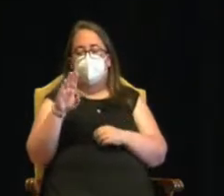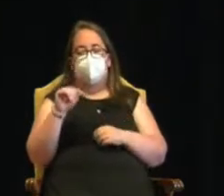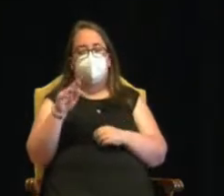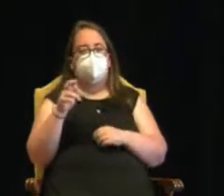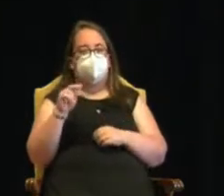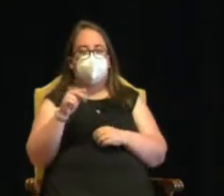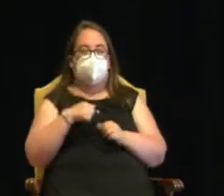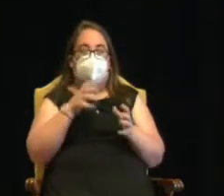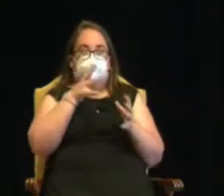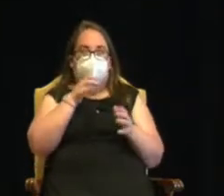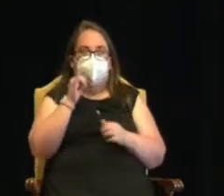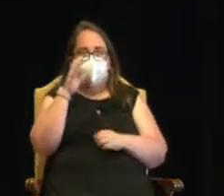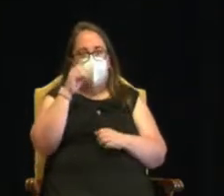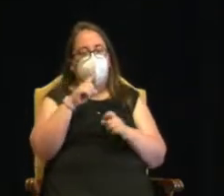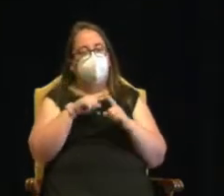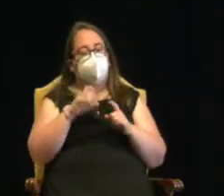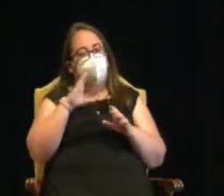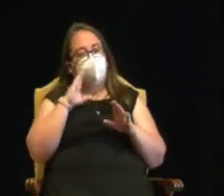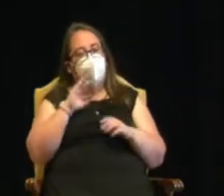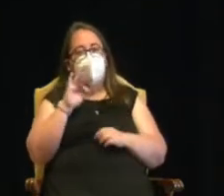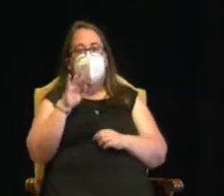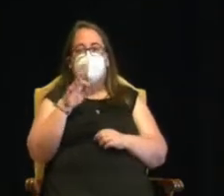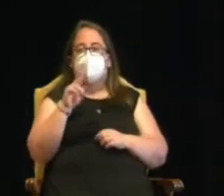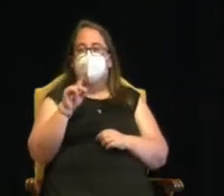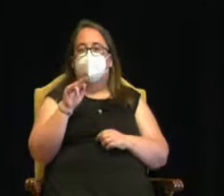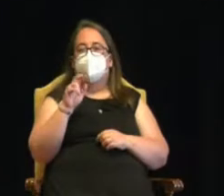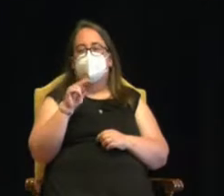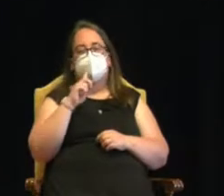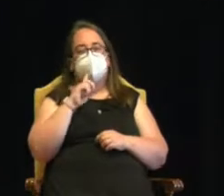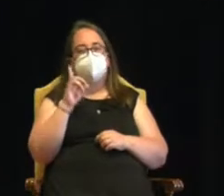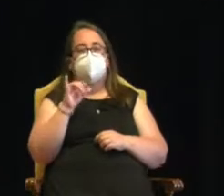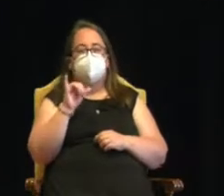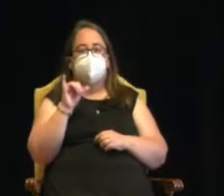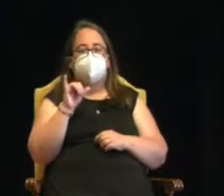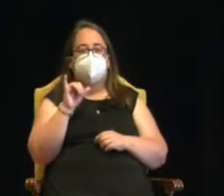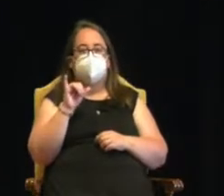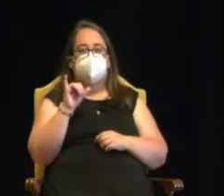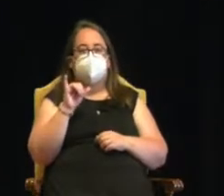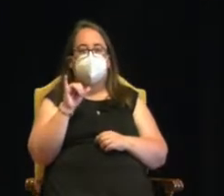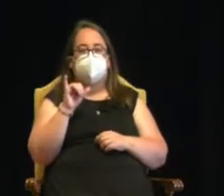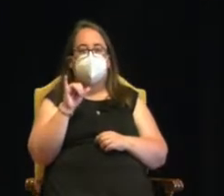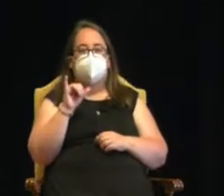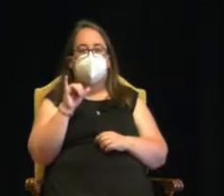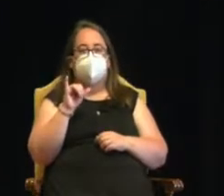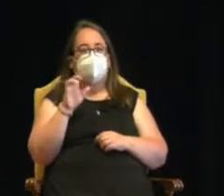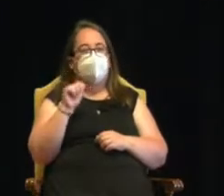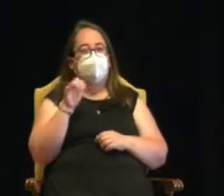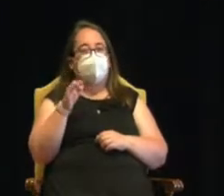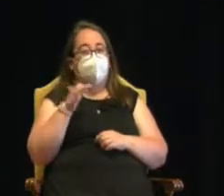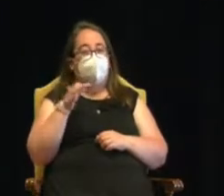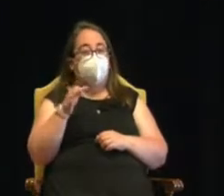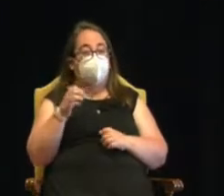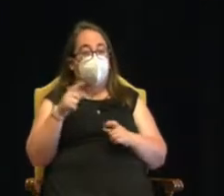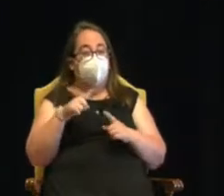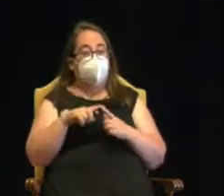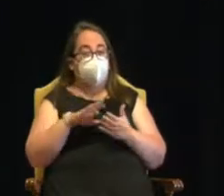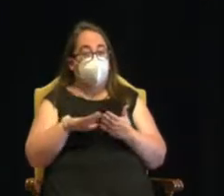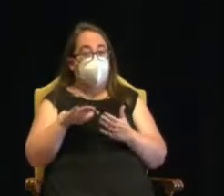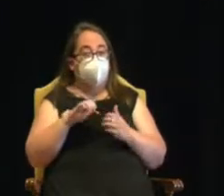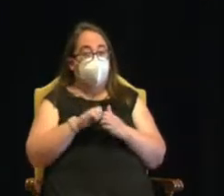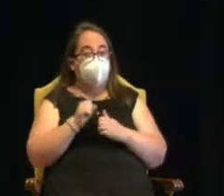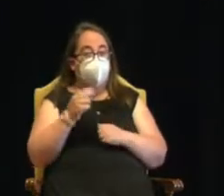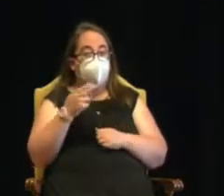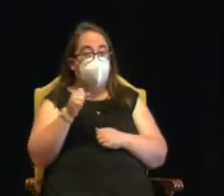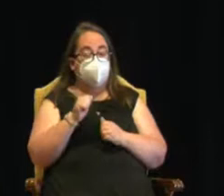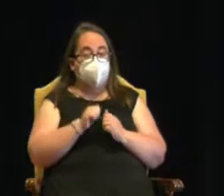Bascom. And I was like, but you know who Frank Bascom is? He's like that, excuse my language, he's like that asshole that you went to college with or high